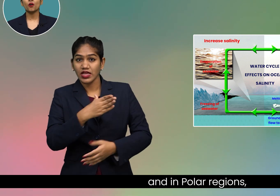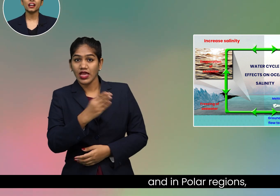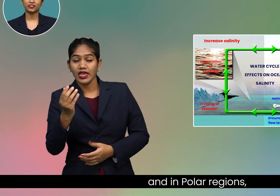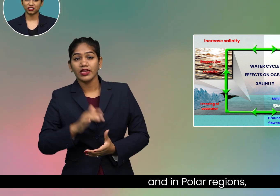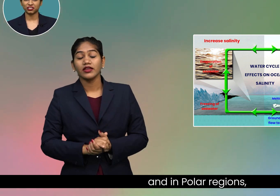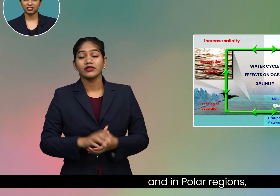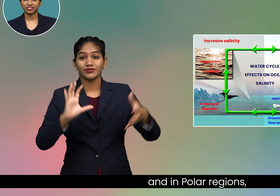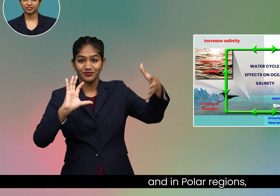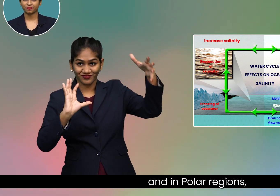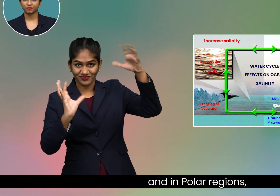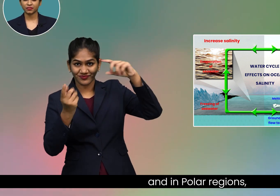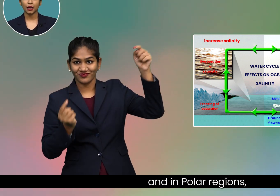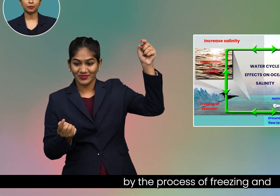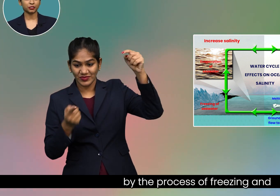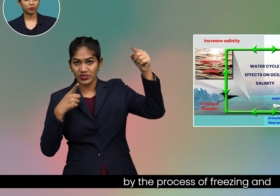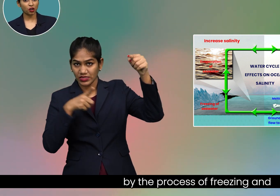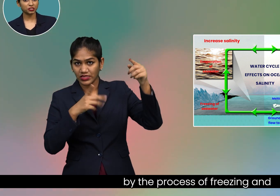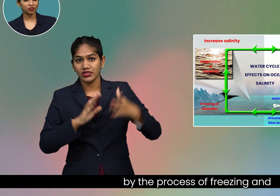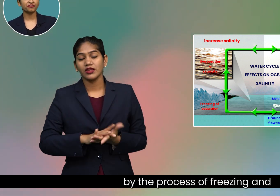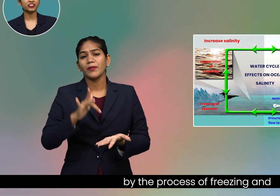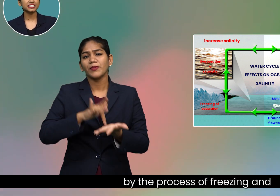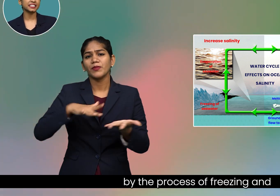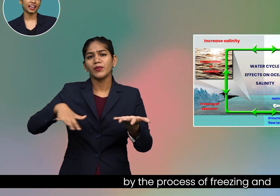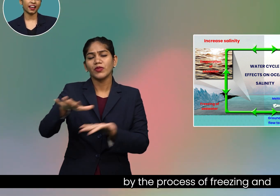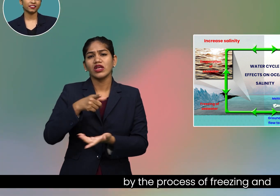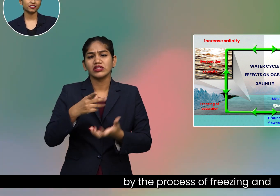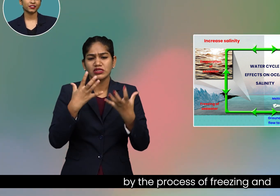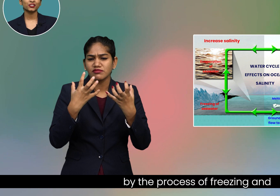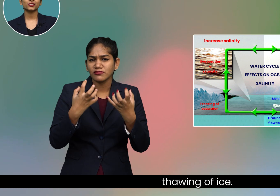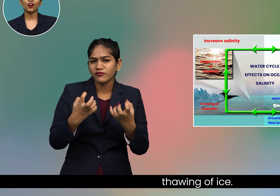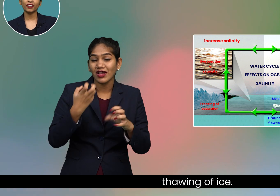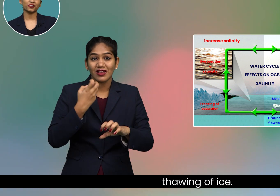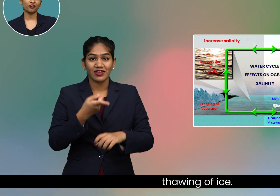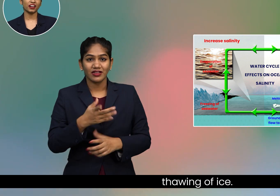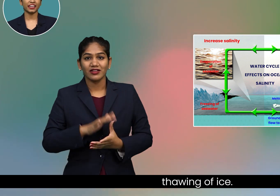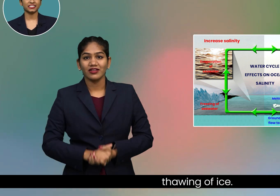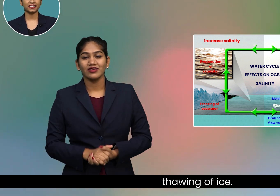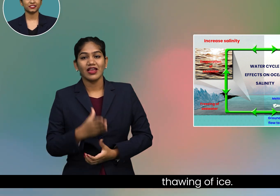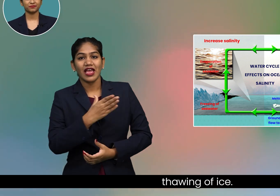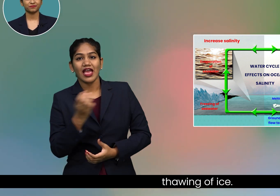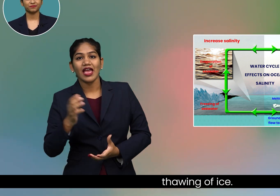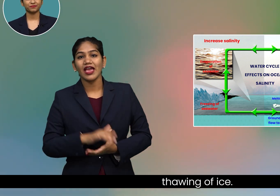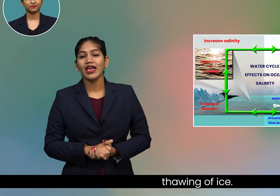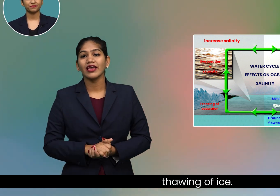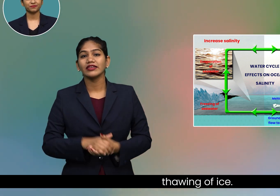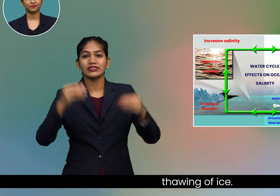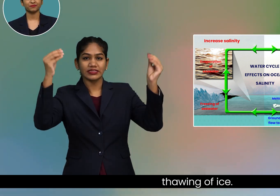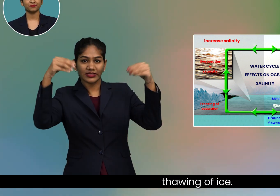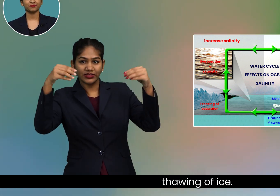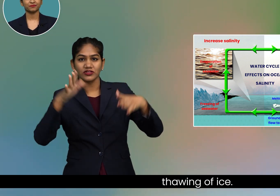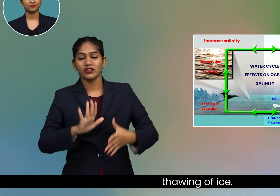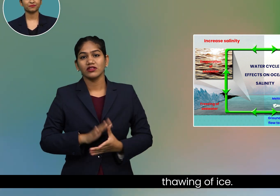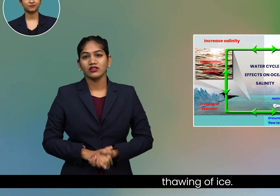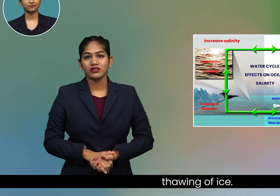in polar regions, by the process of freezing and thawing of ice.